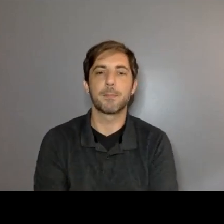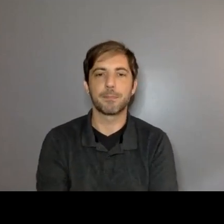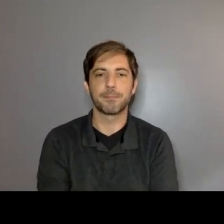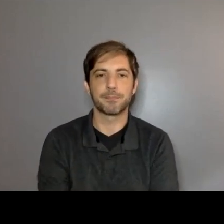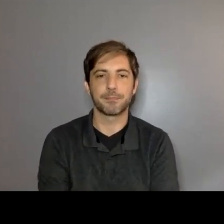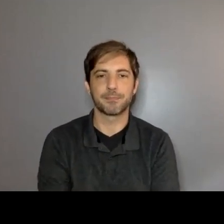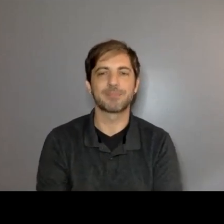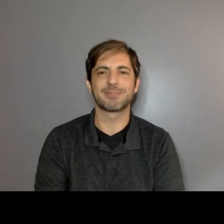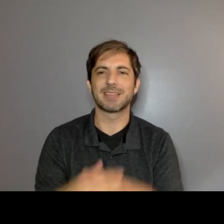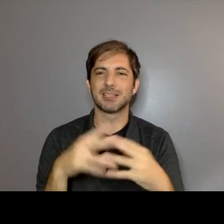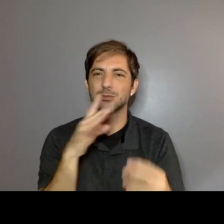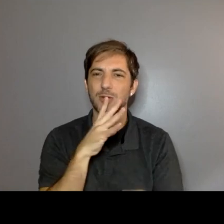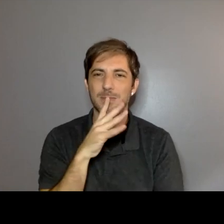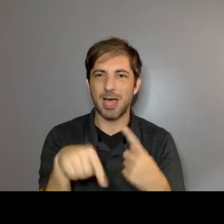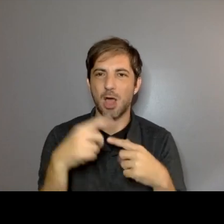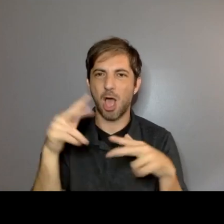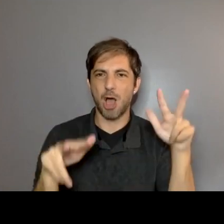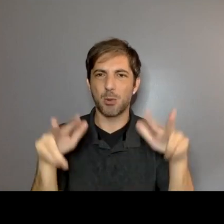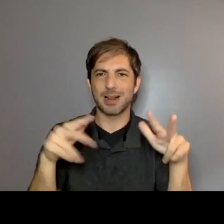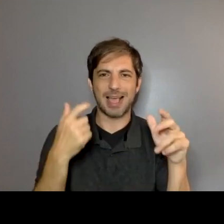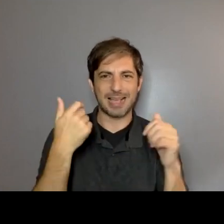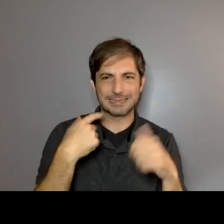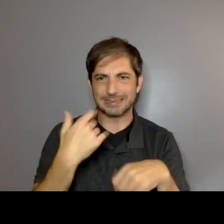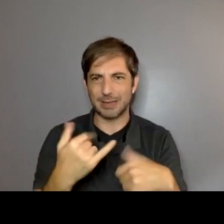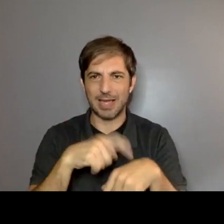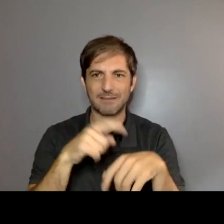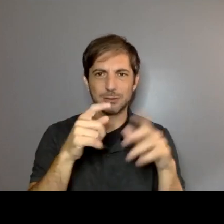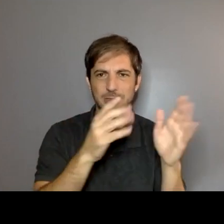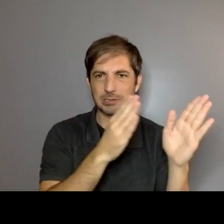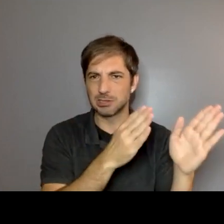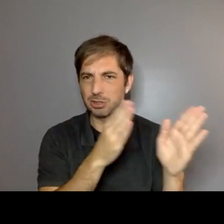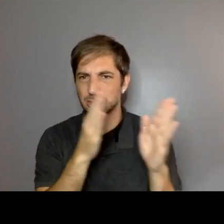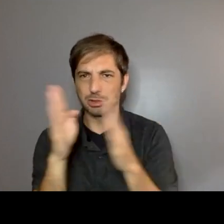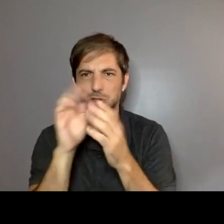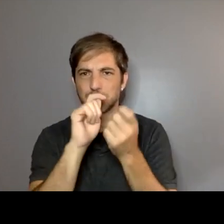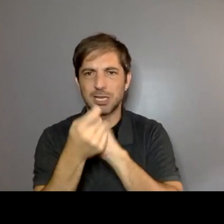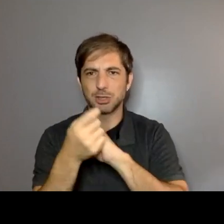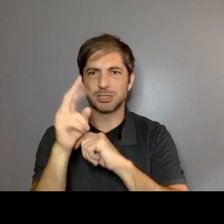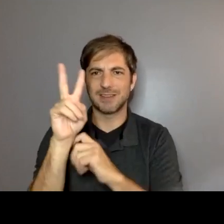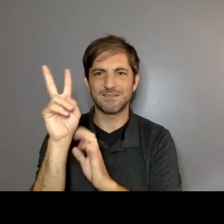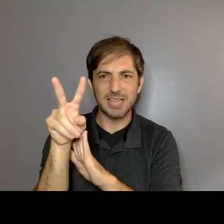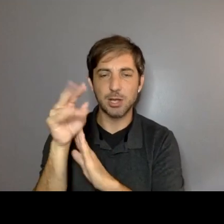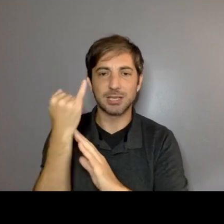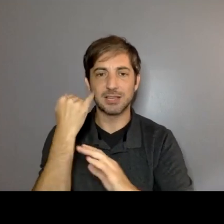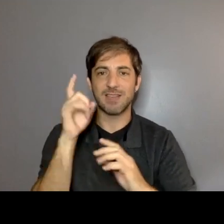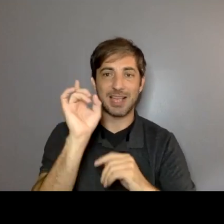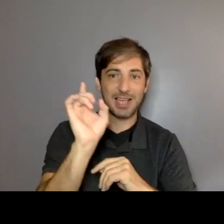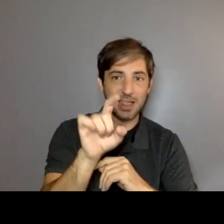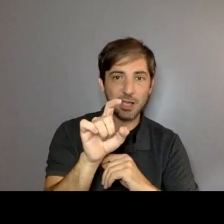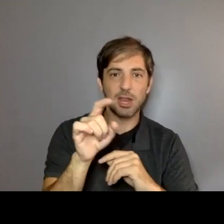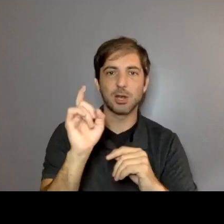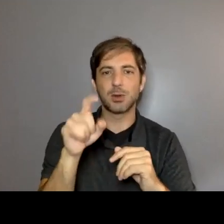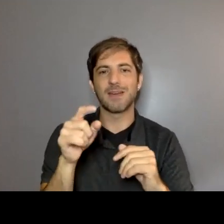Speaking of awkward, it's that time when you have to switch over to your video, because if I were to click on it, you would have to sit through an